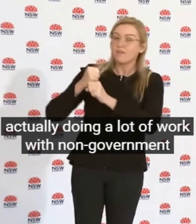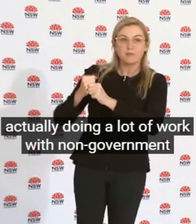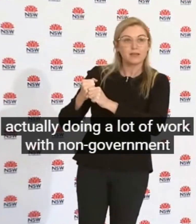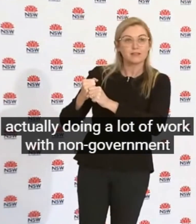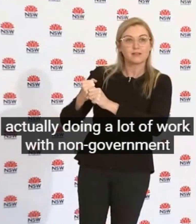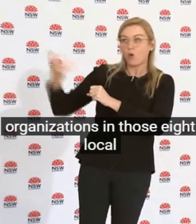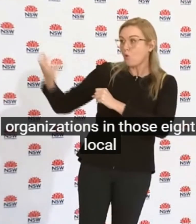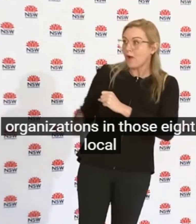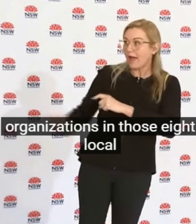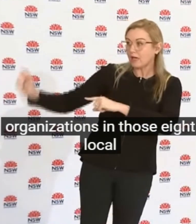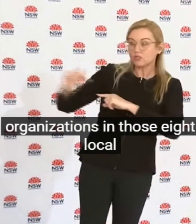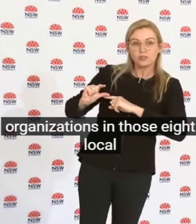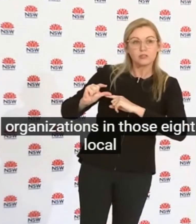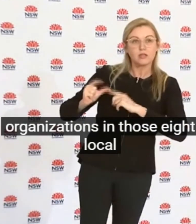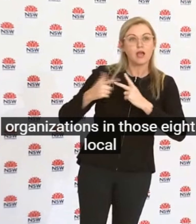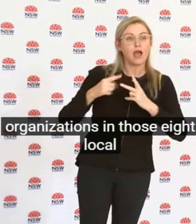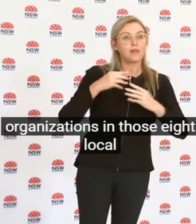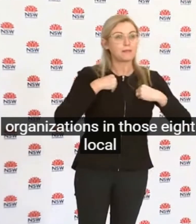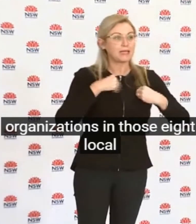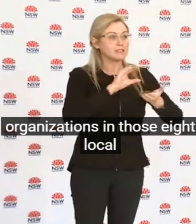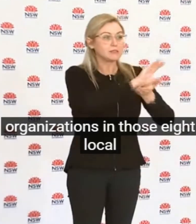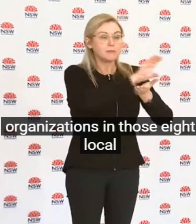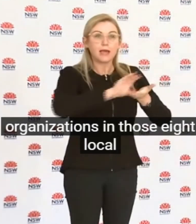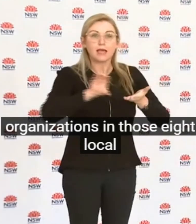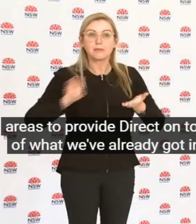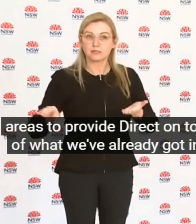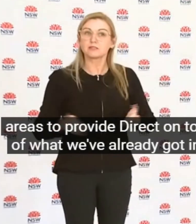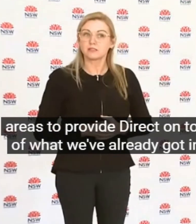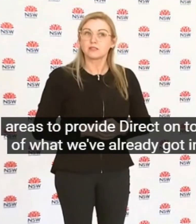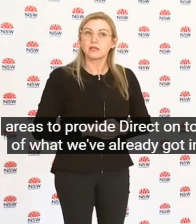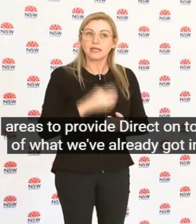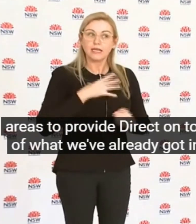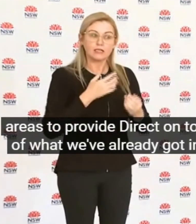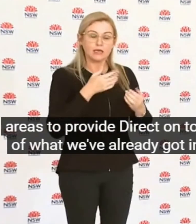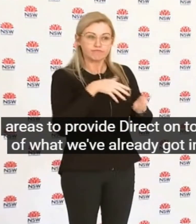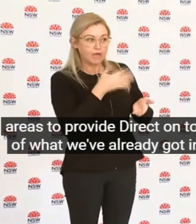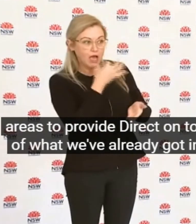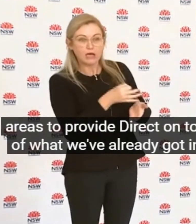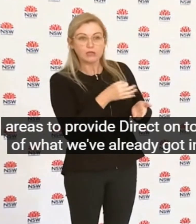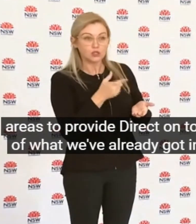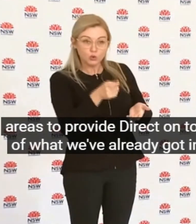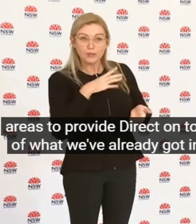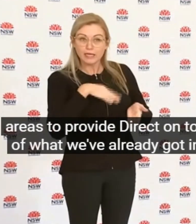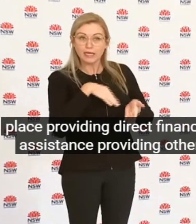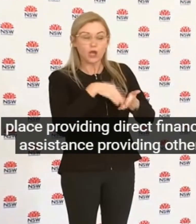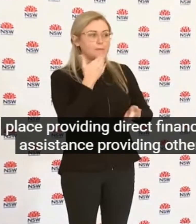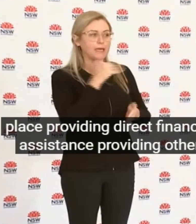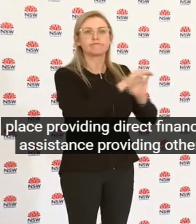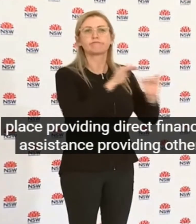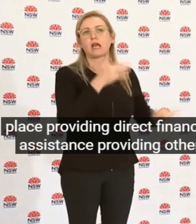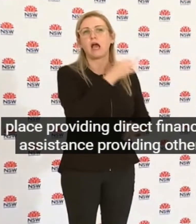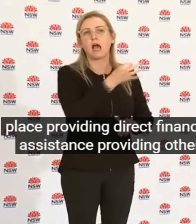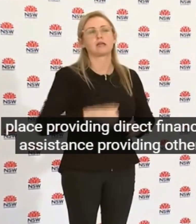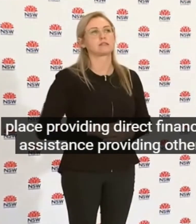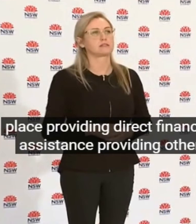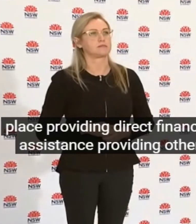financial assistance, providing other support to families and communities who may have a few days where they're challenged.